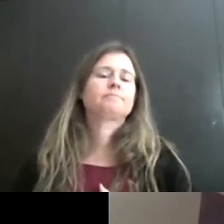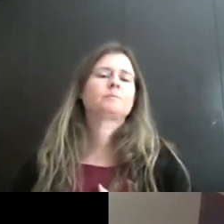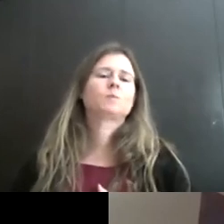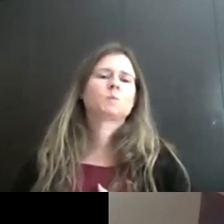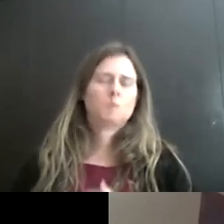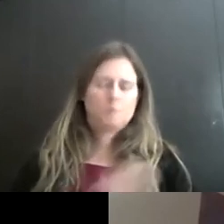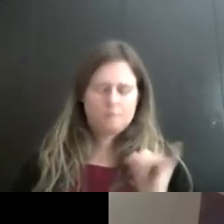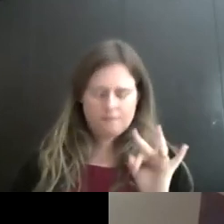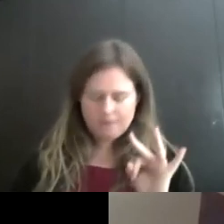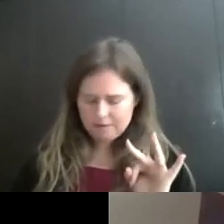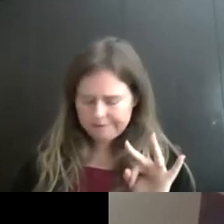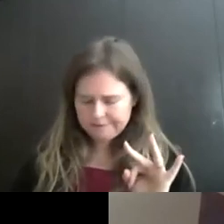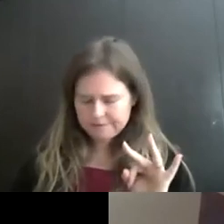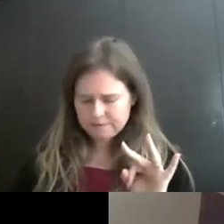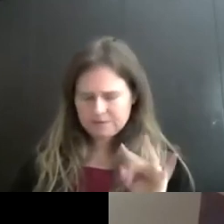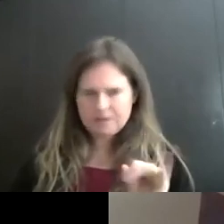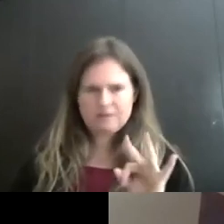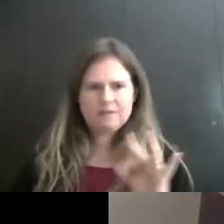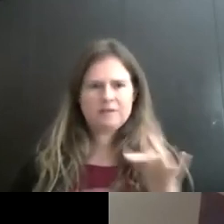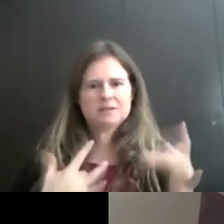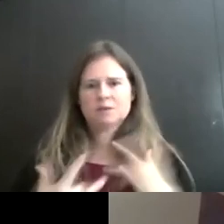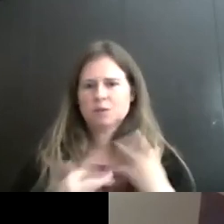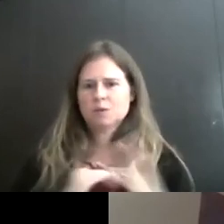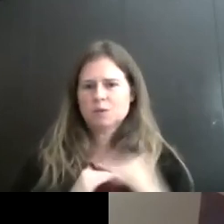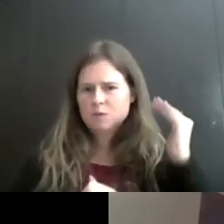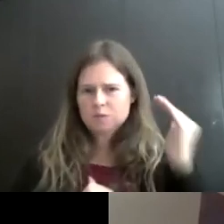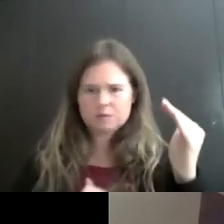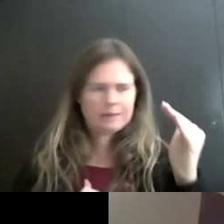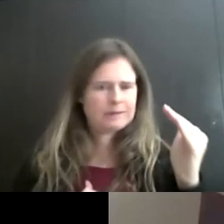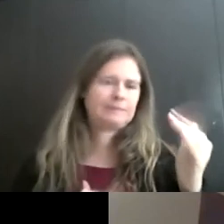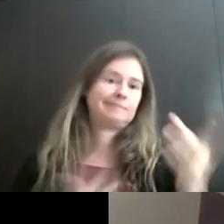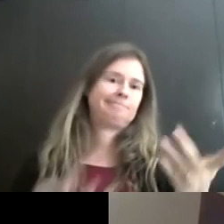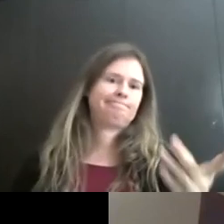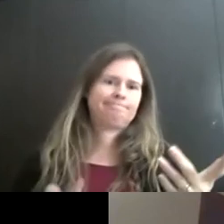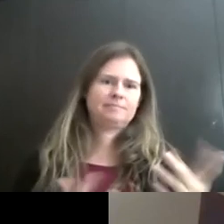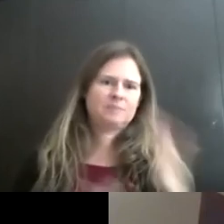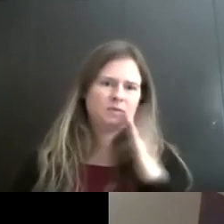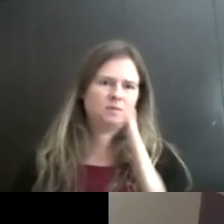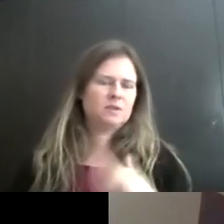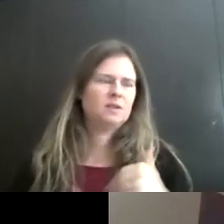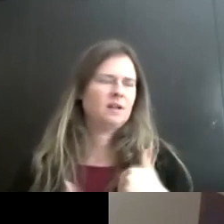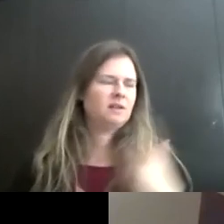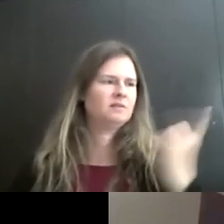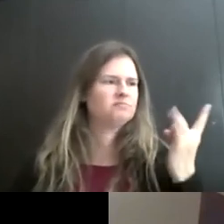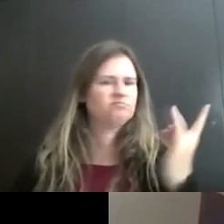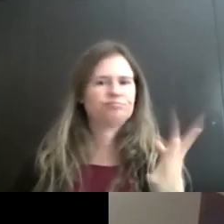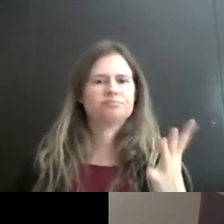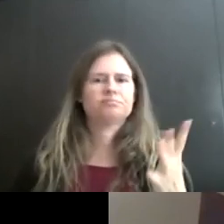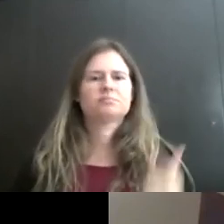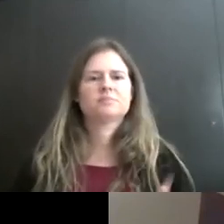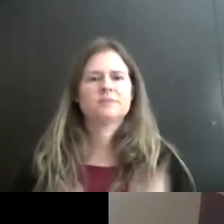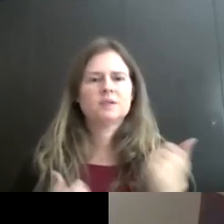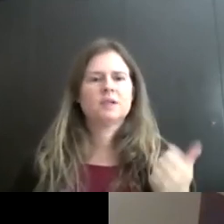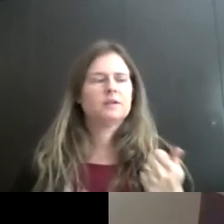if you worry about it too much, you're going to have a miserable life. So you try and make your life